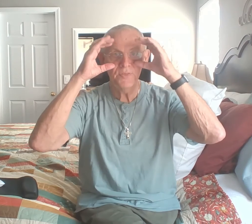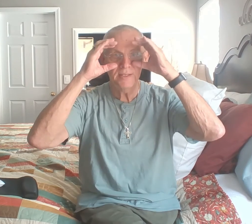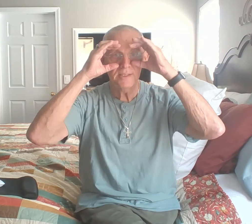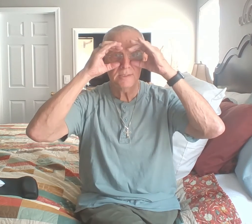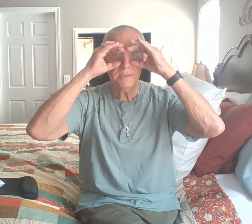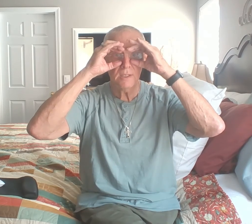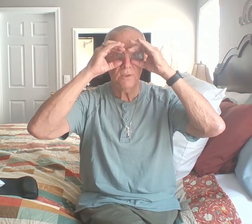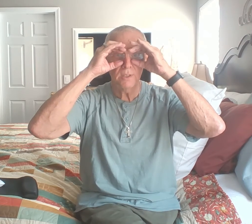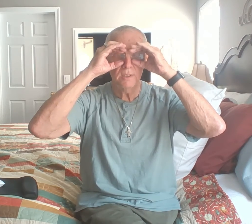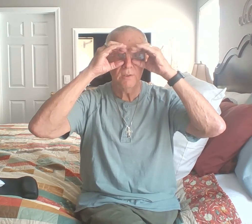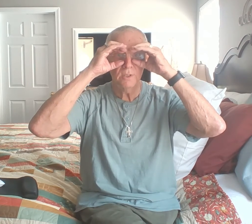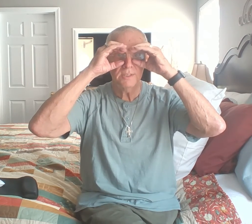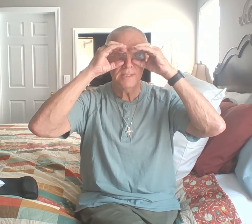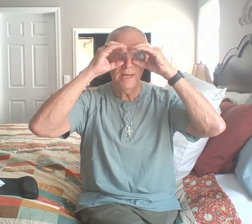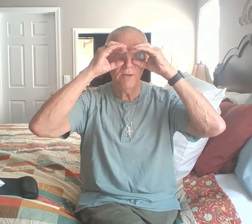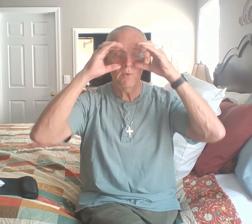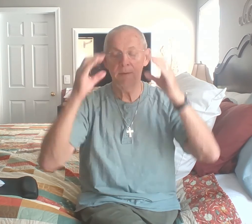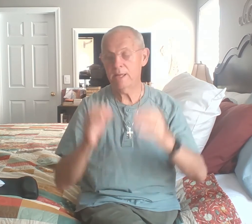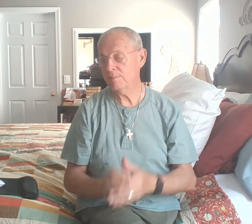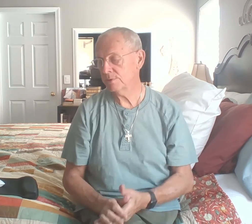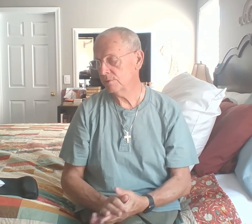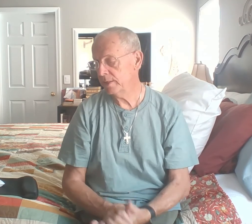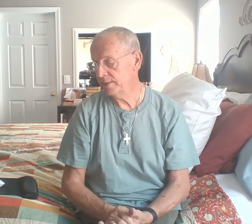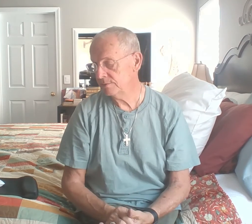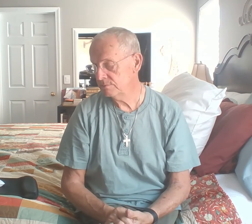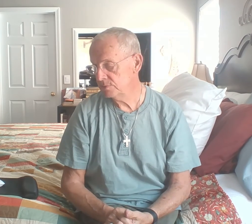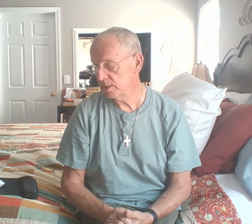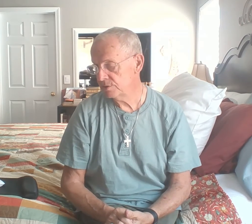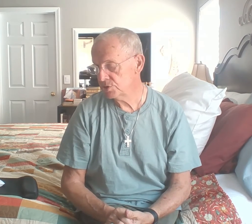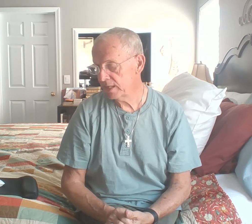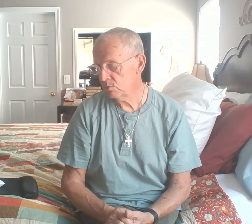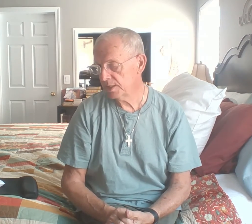this is a good sign. We ought to be able to understand what it is.